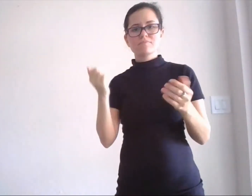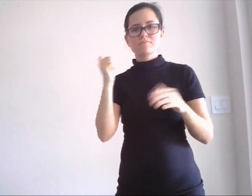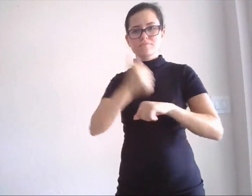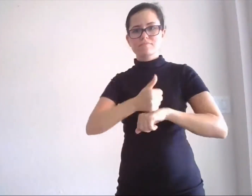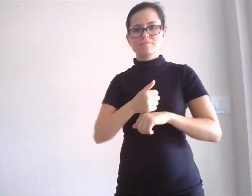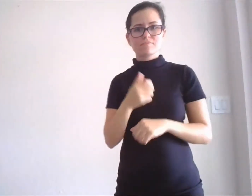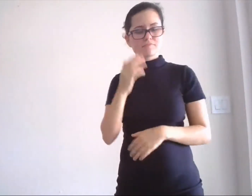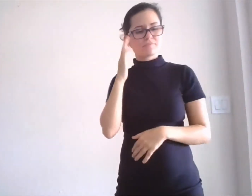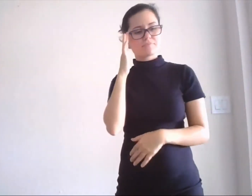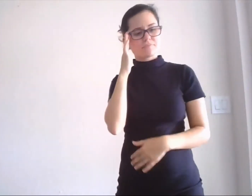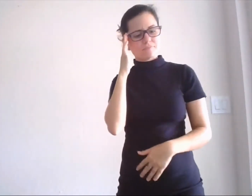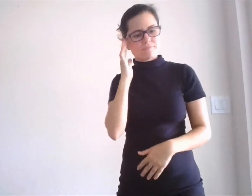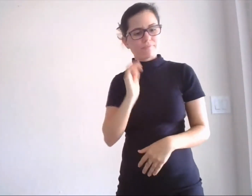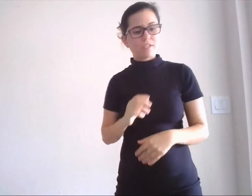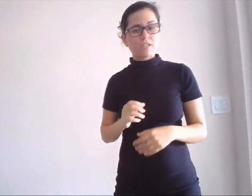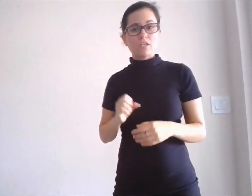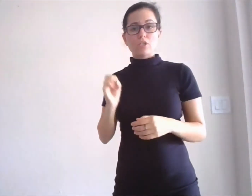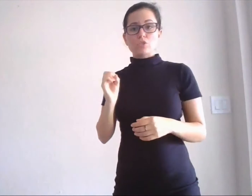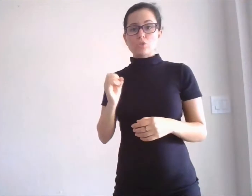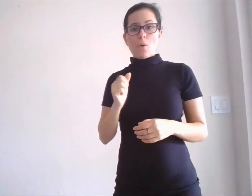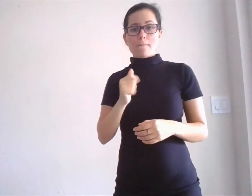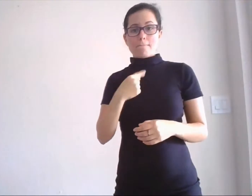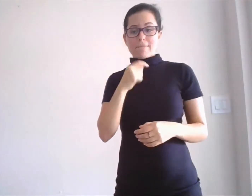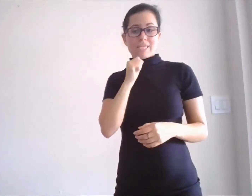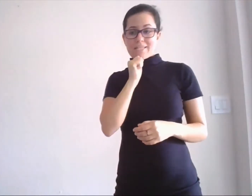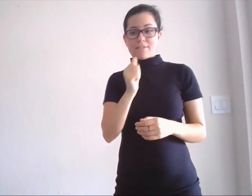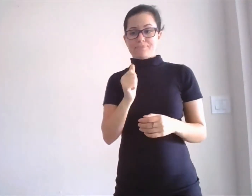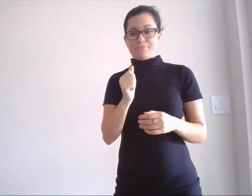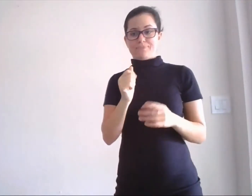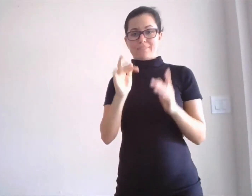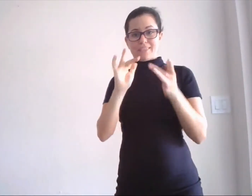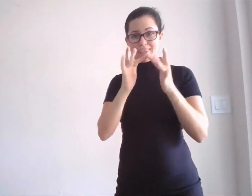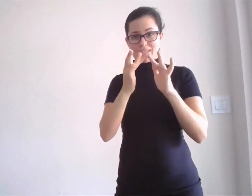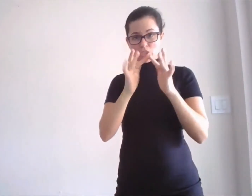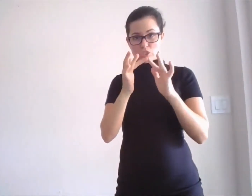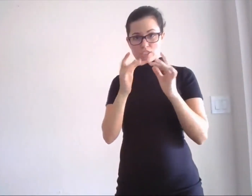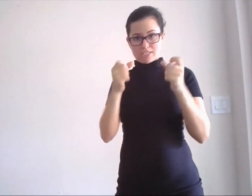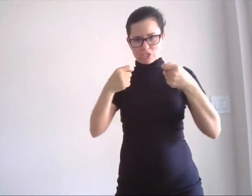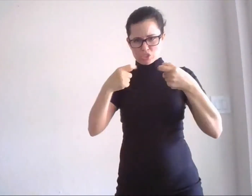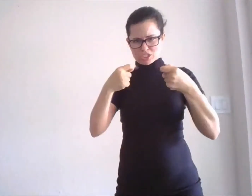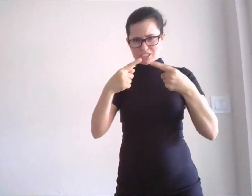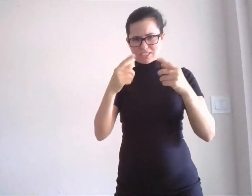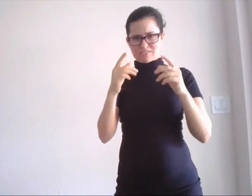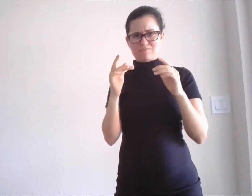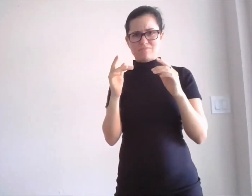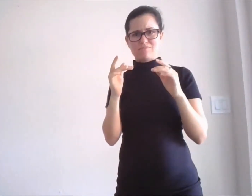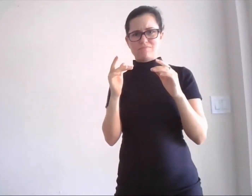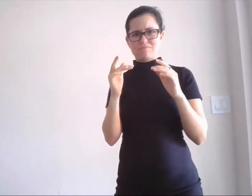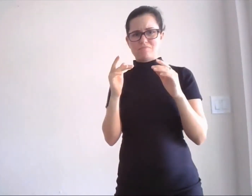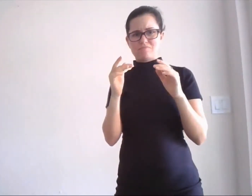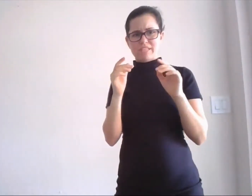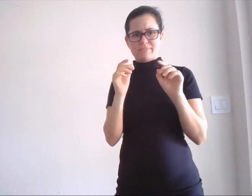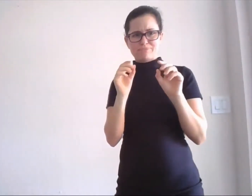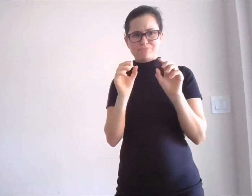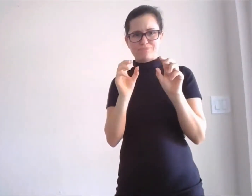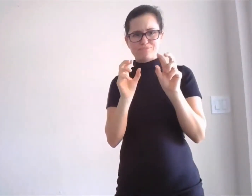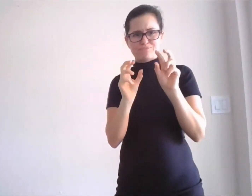was the one that was responsible for the electrical work. I was only responsible for bulb placement, like bulb